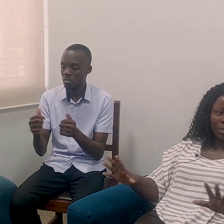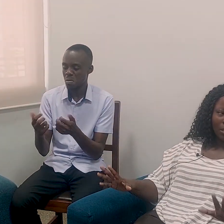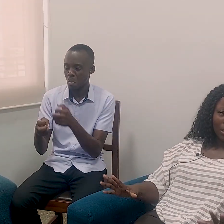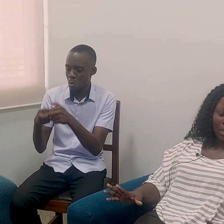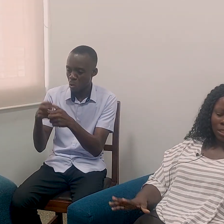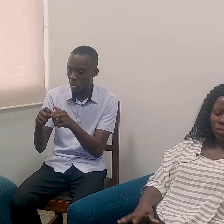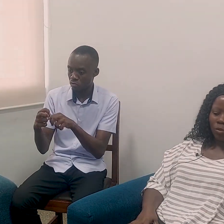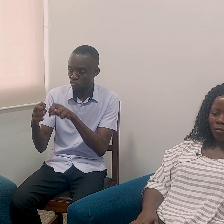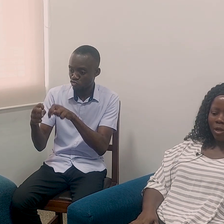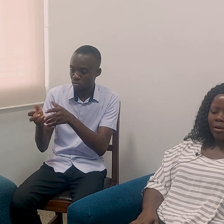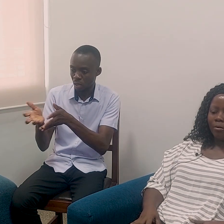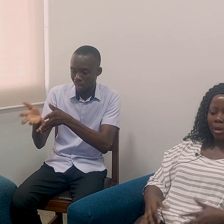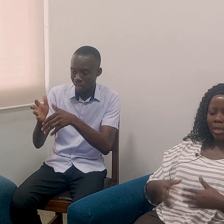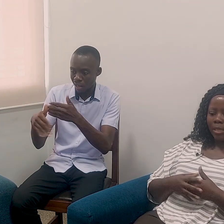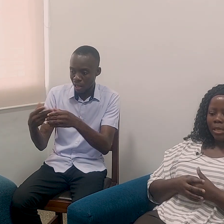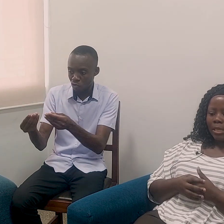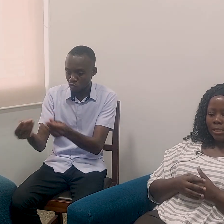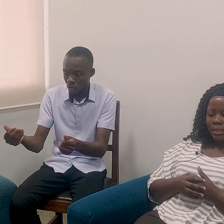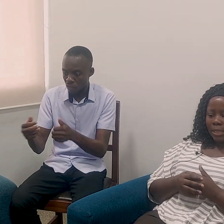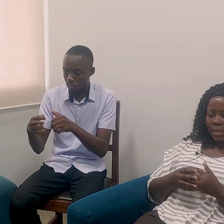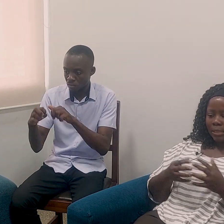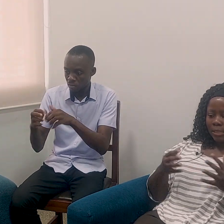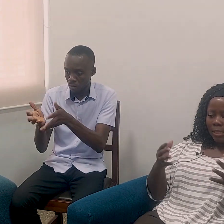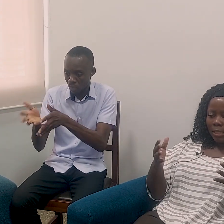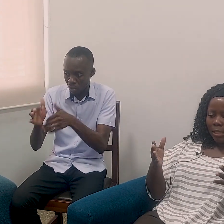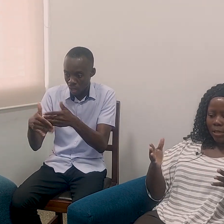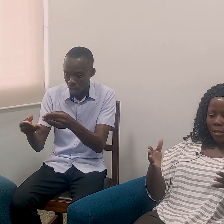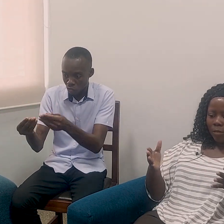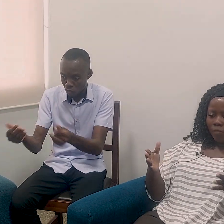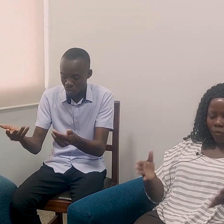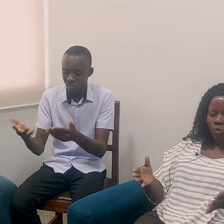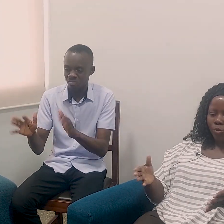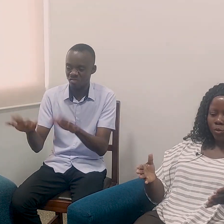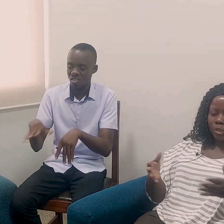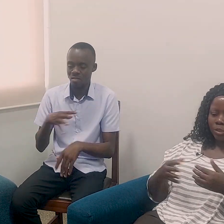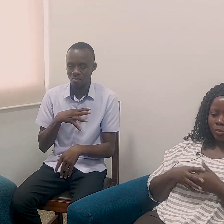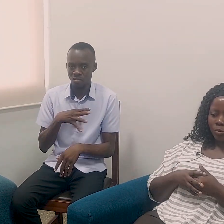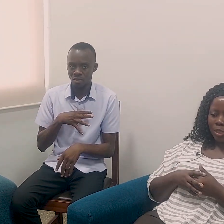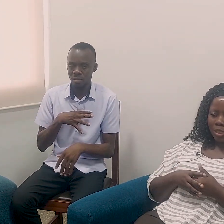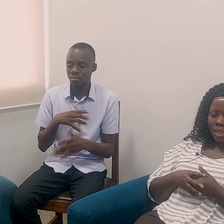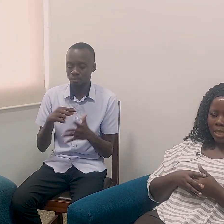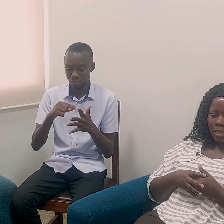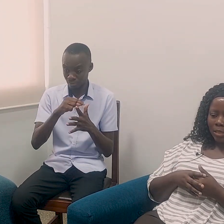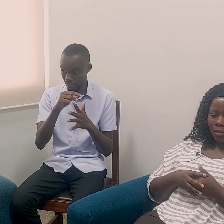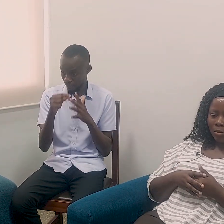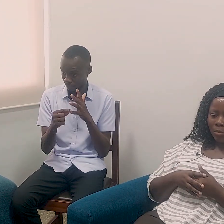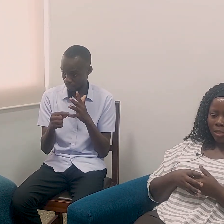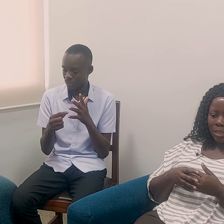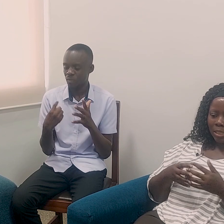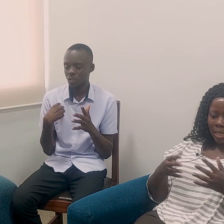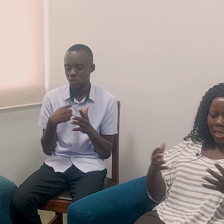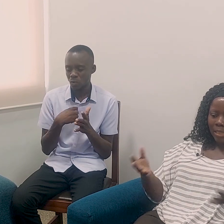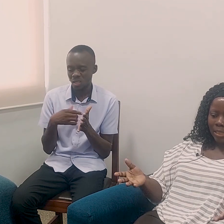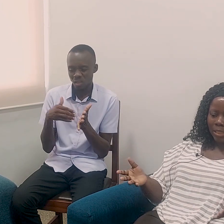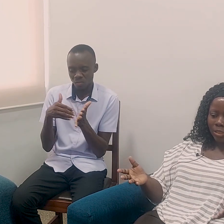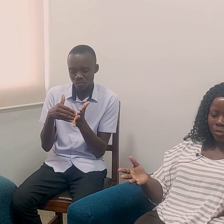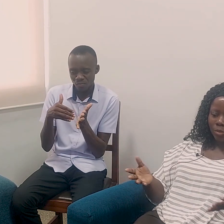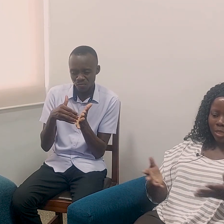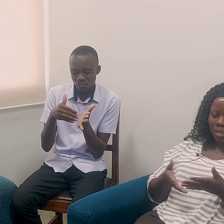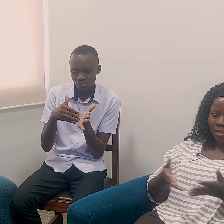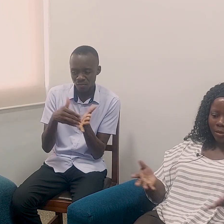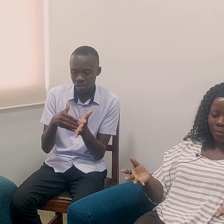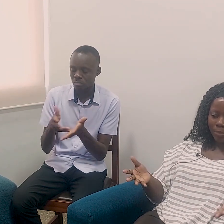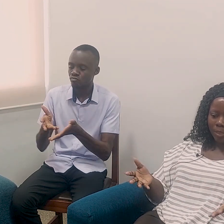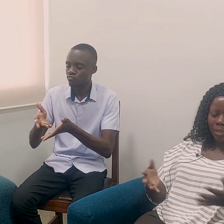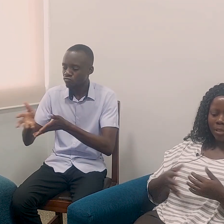and it's over, right, then for those we normally engage you